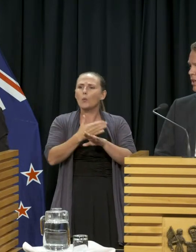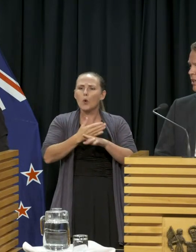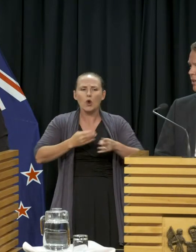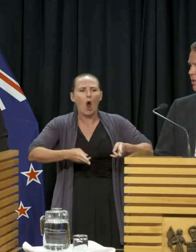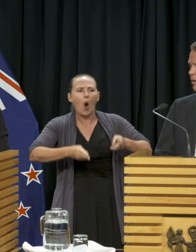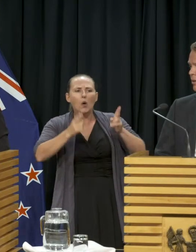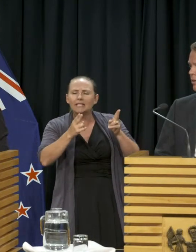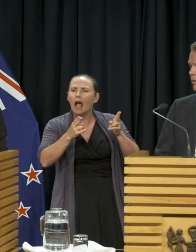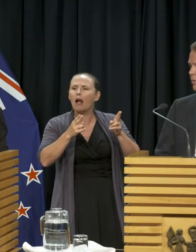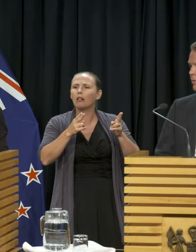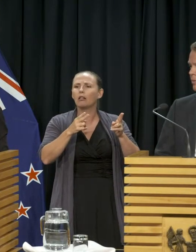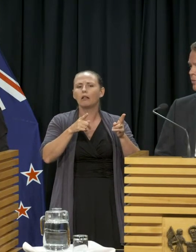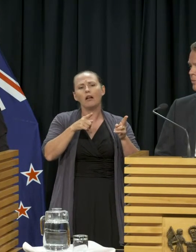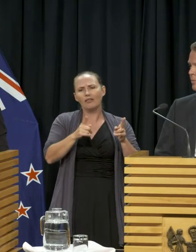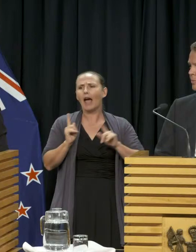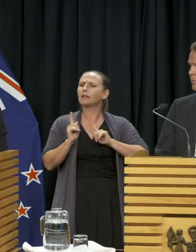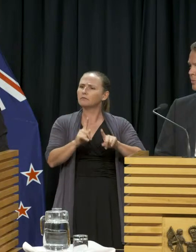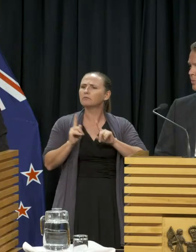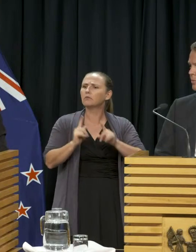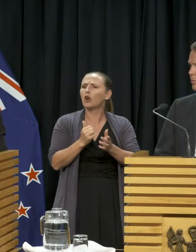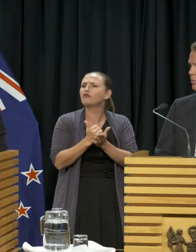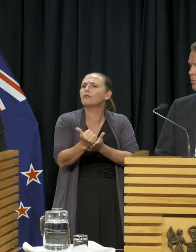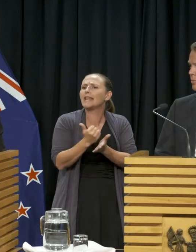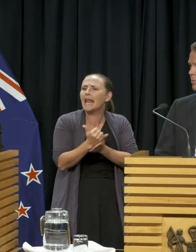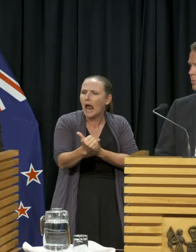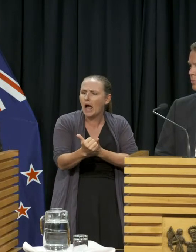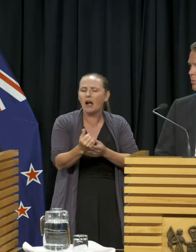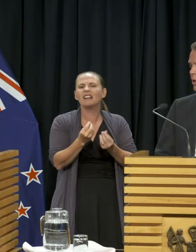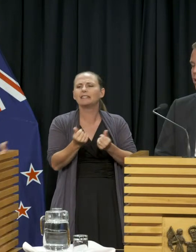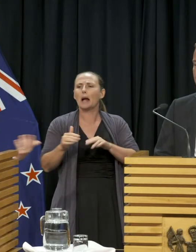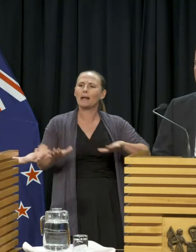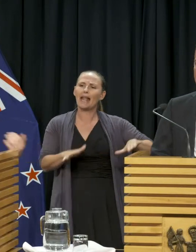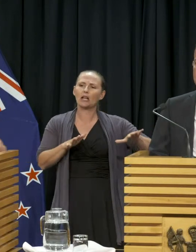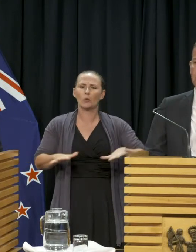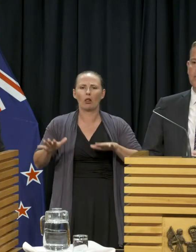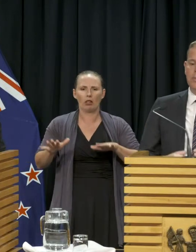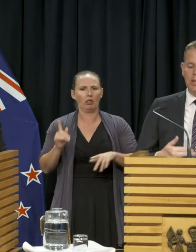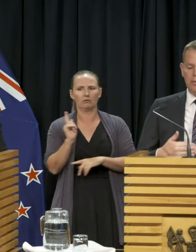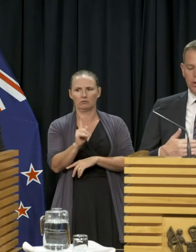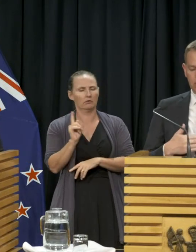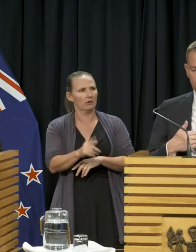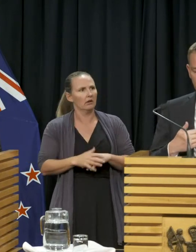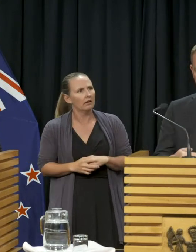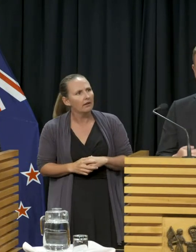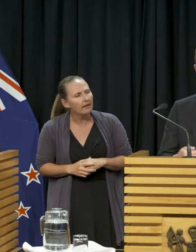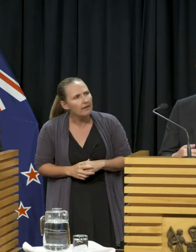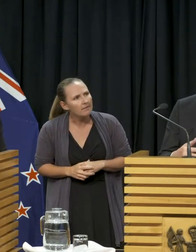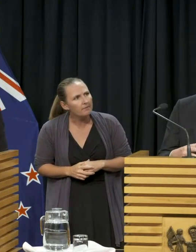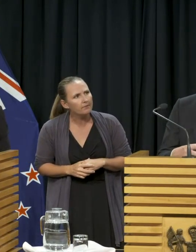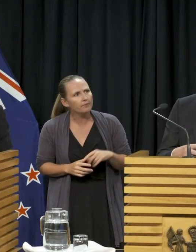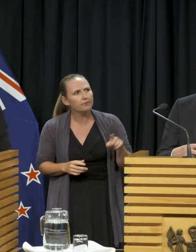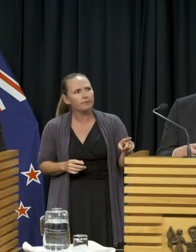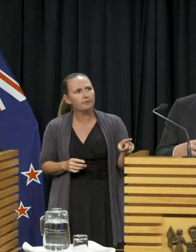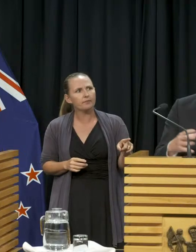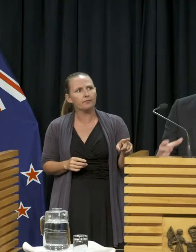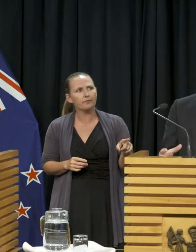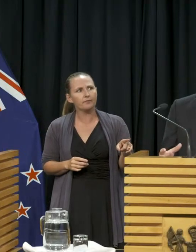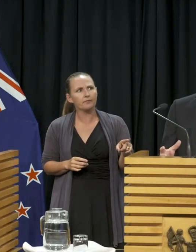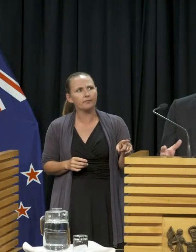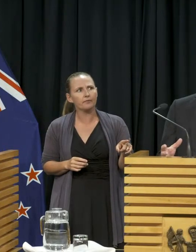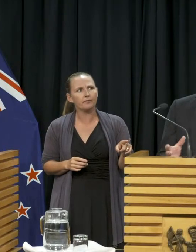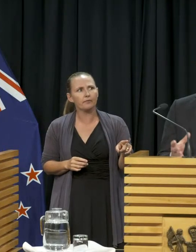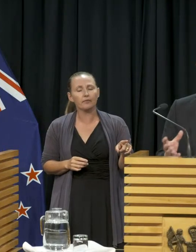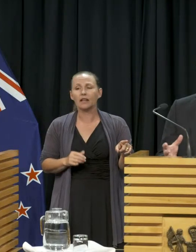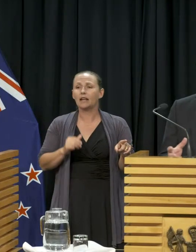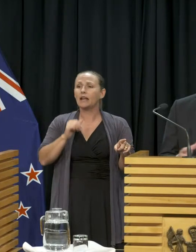are there consistently, but there are some who will be more sporadically involved. Yeah, so I mean, if you look at the overall total number